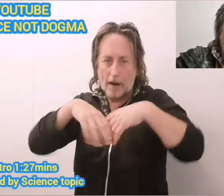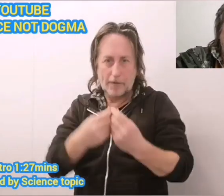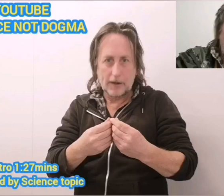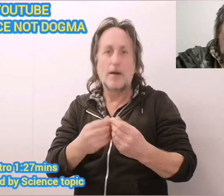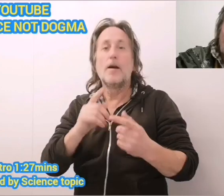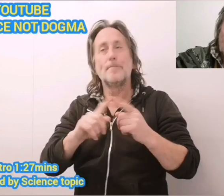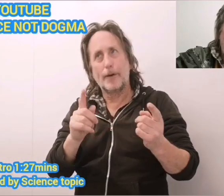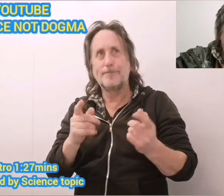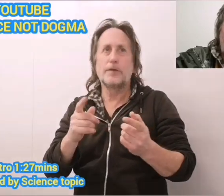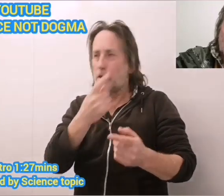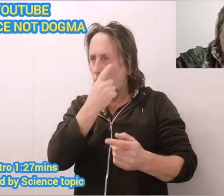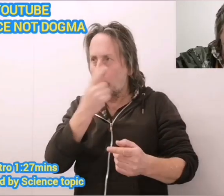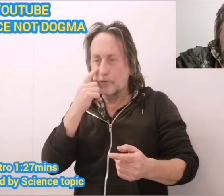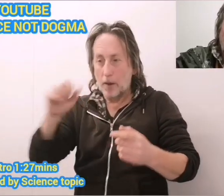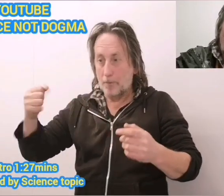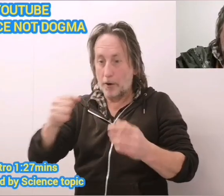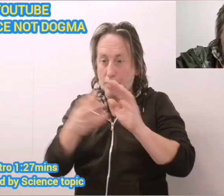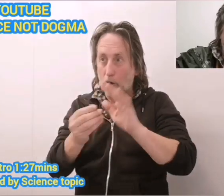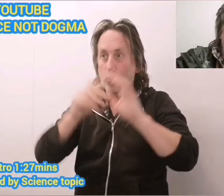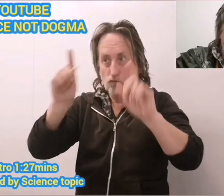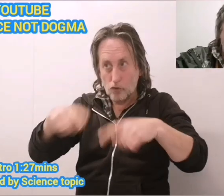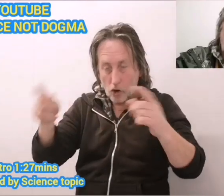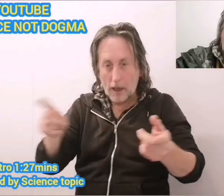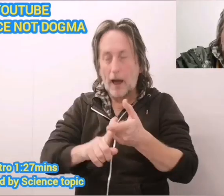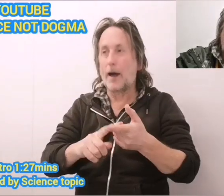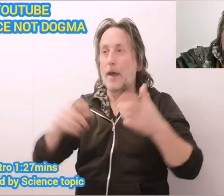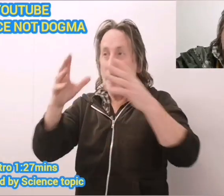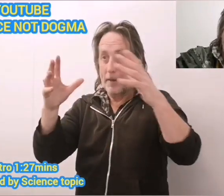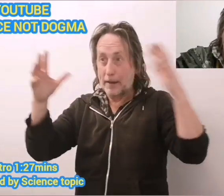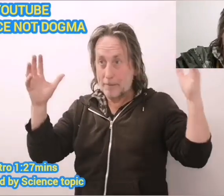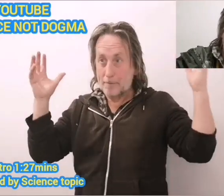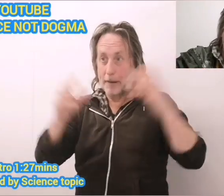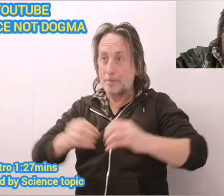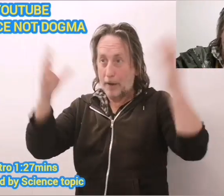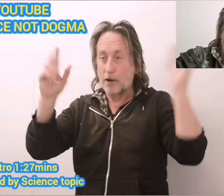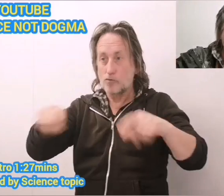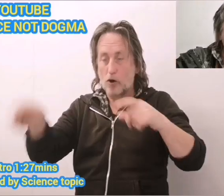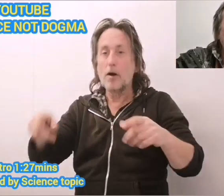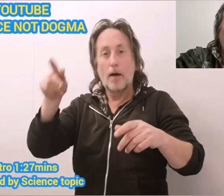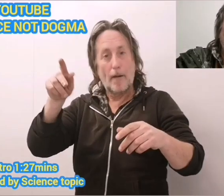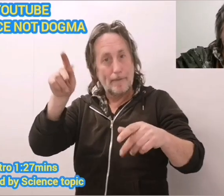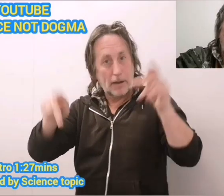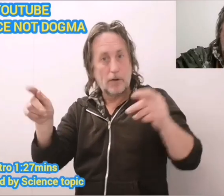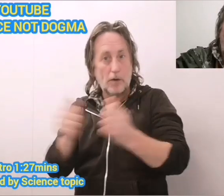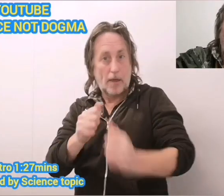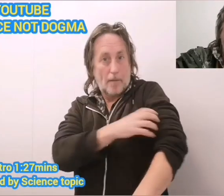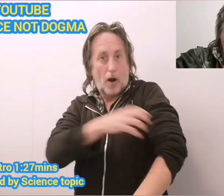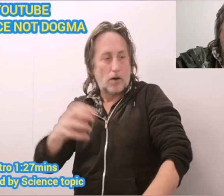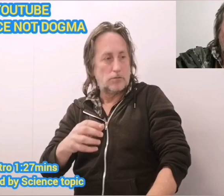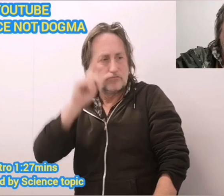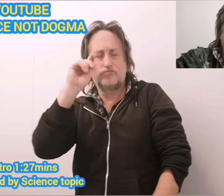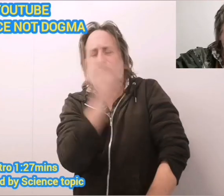everything in physics. But because it proves the particle model wrong, and because it proves the Big Bang wrong, the people in